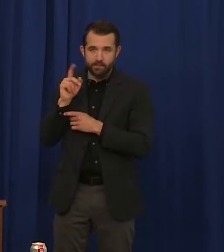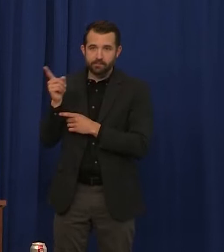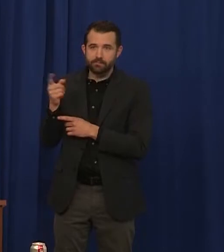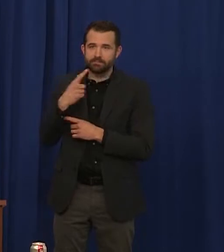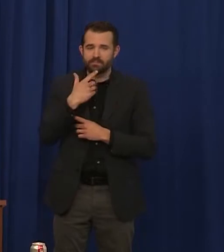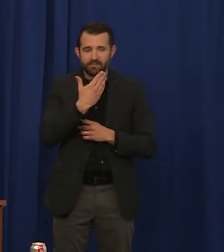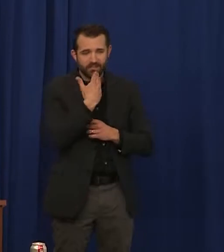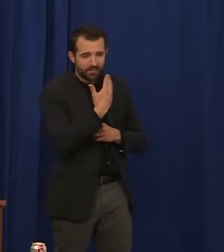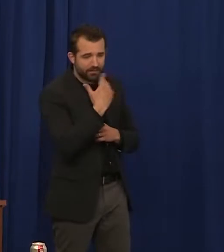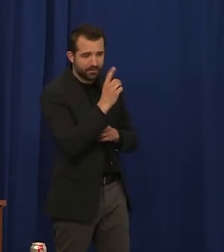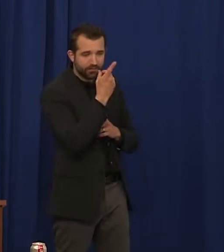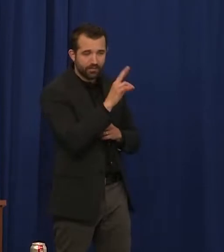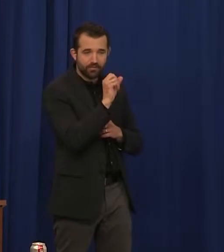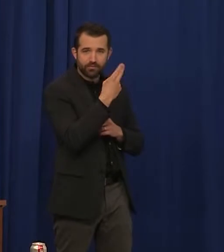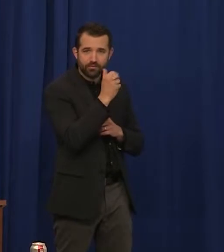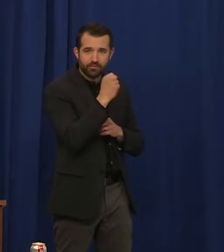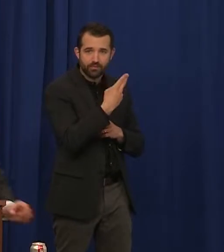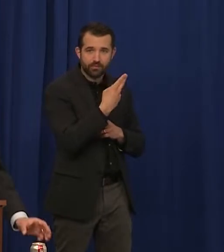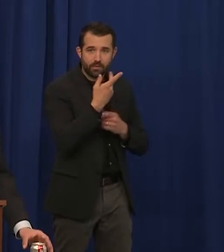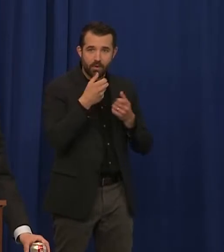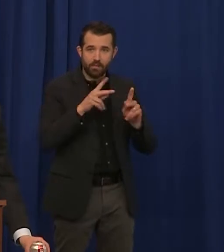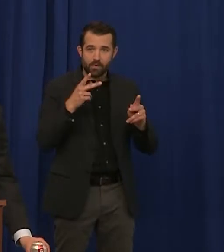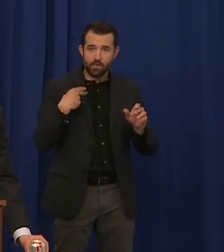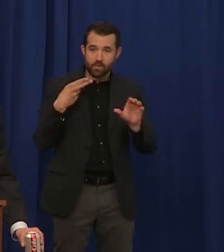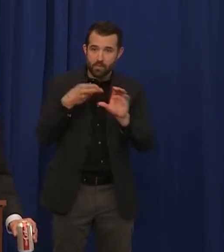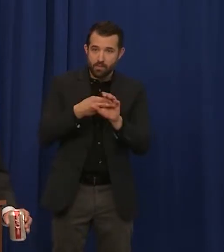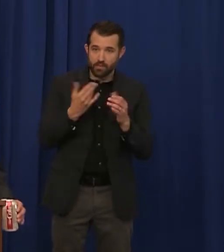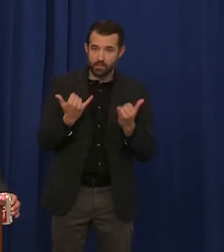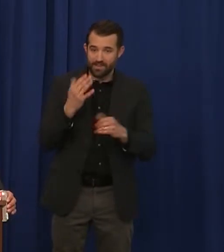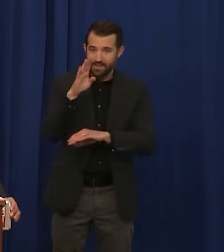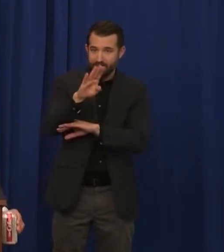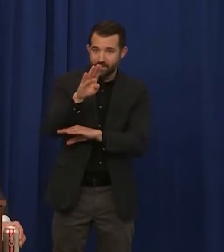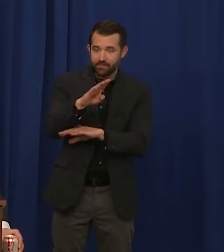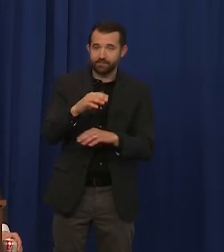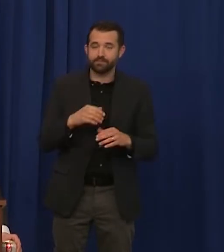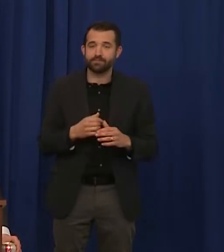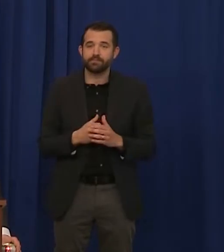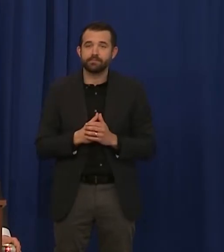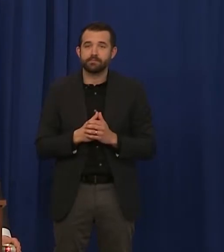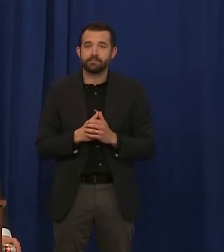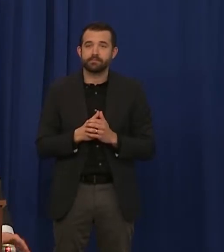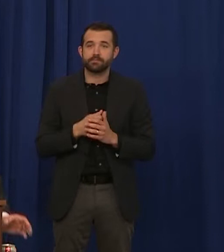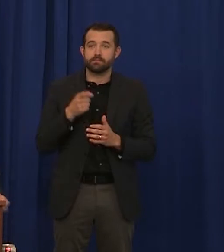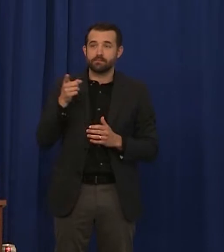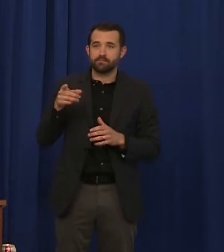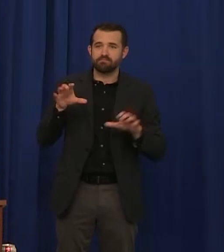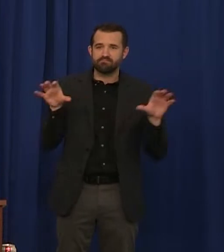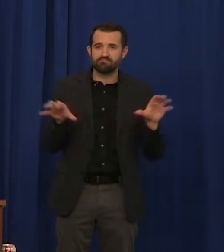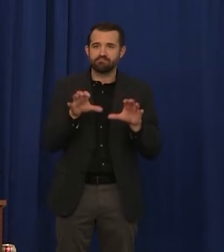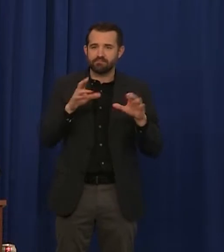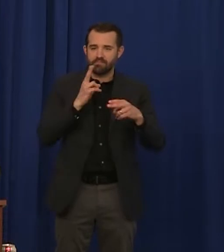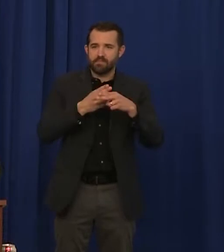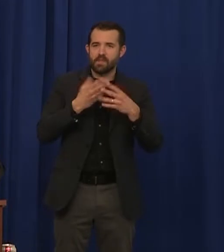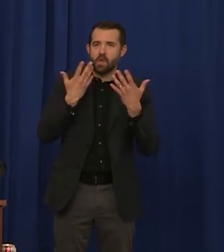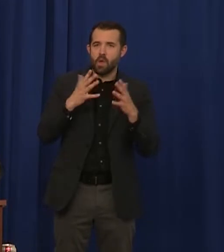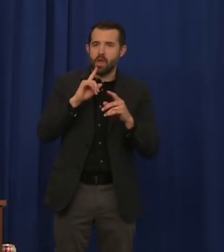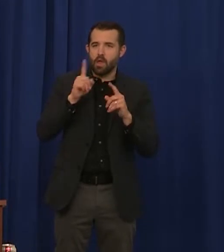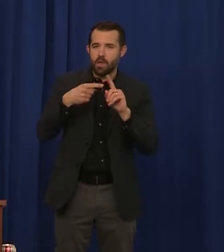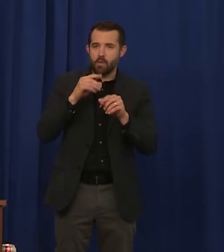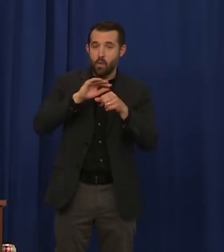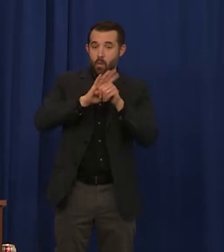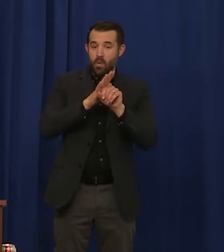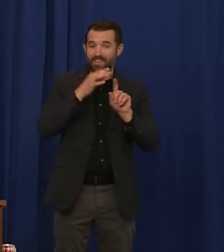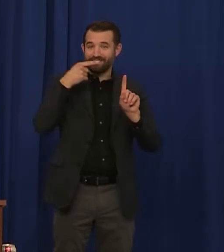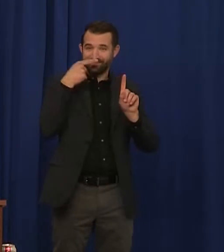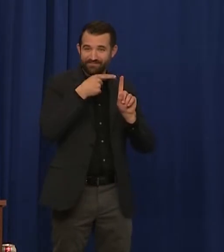the opportunity to join you this afternoon. As you've already pointed out, COVID-19 has affected every aspect of our lives,